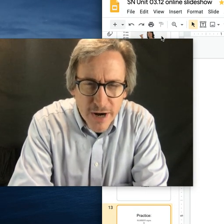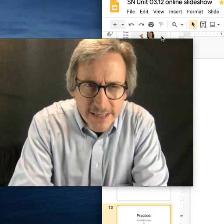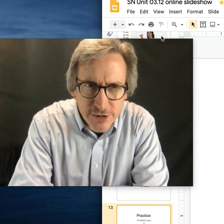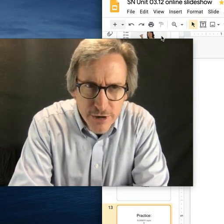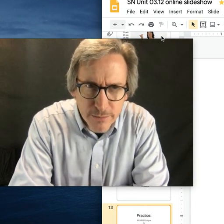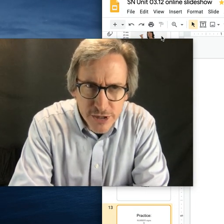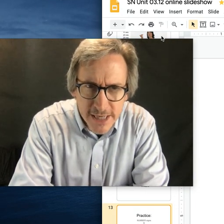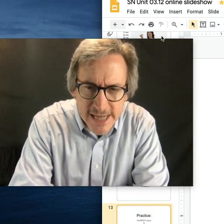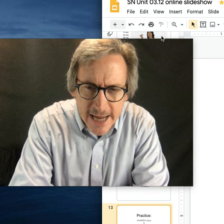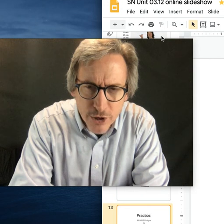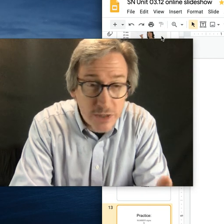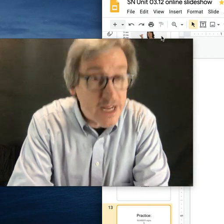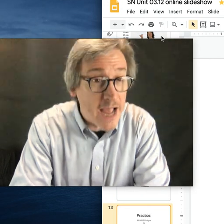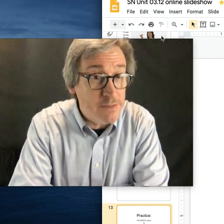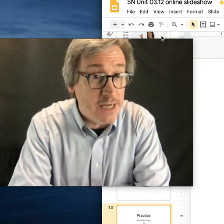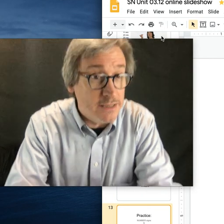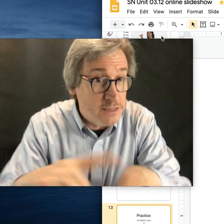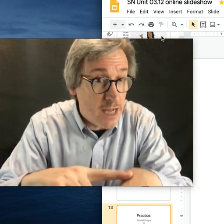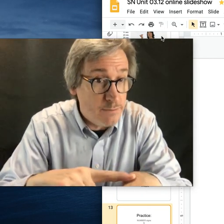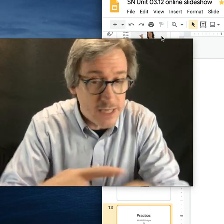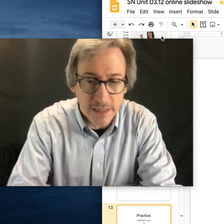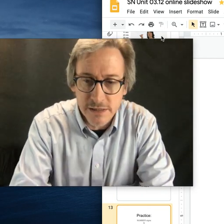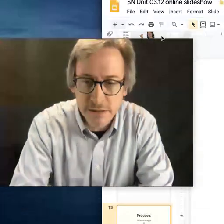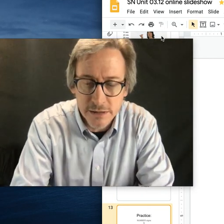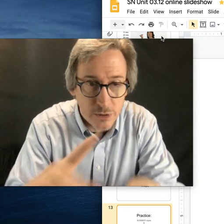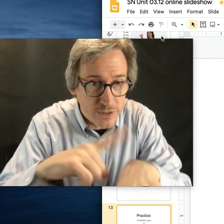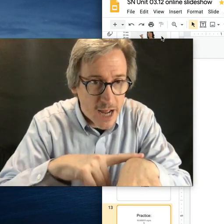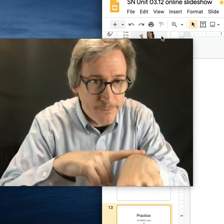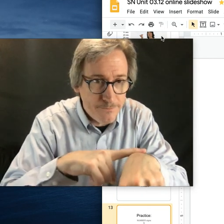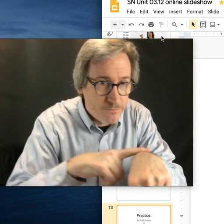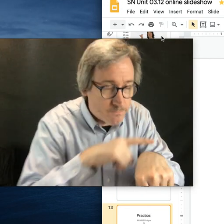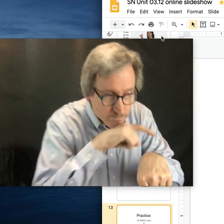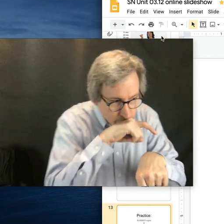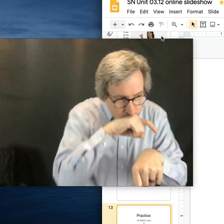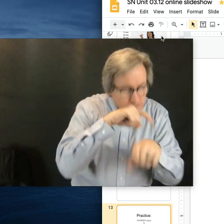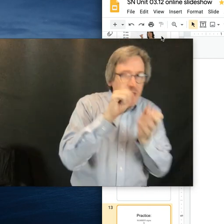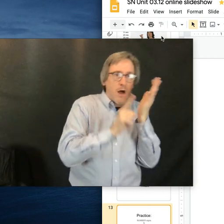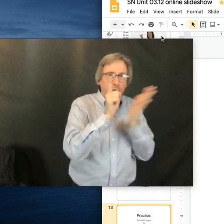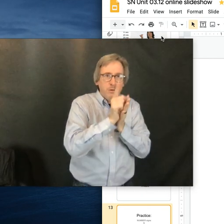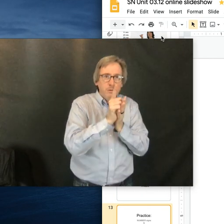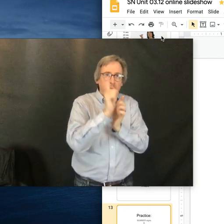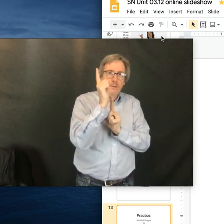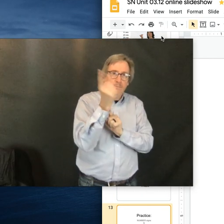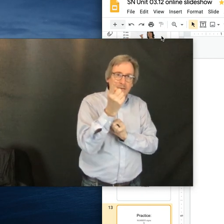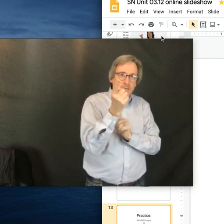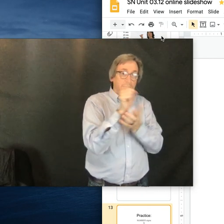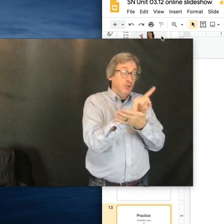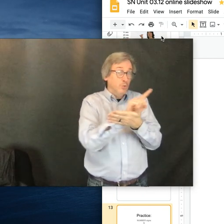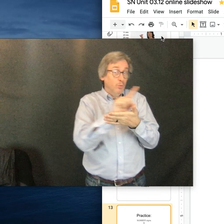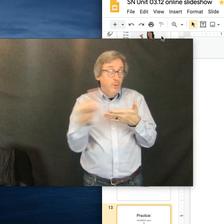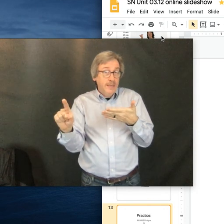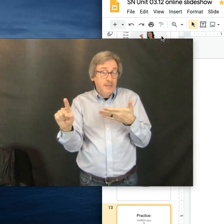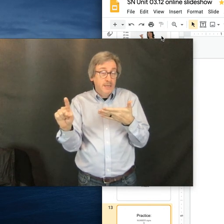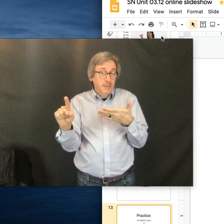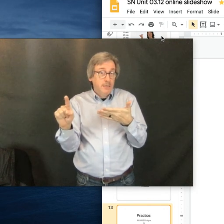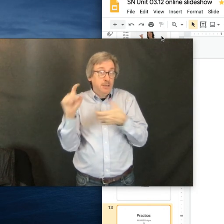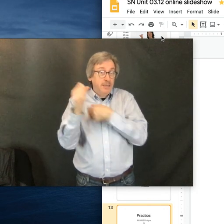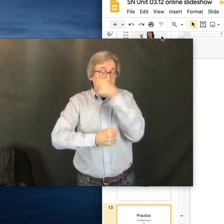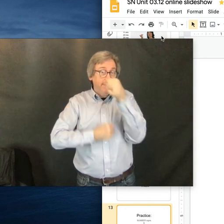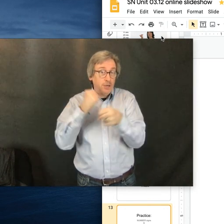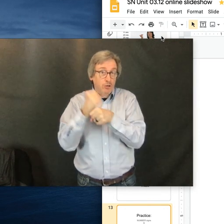So practice your number signs and your time signs. Time signs. So time, hour, minute,